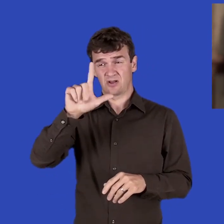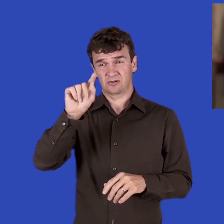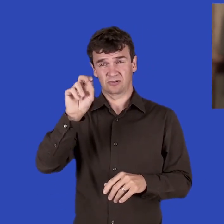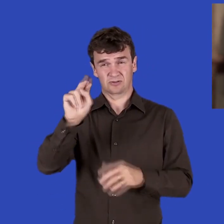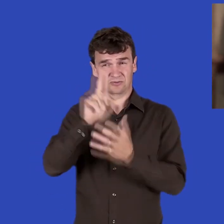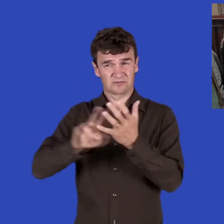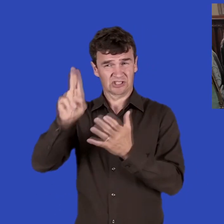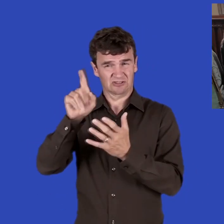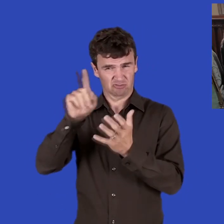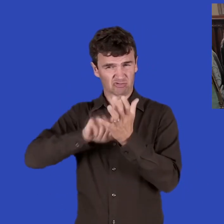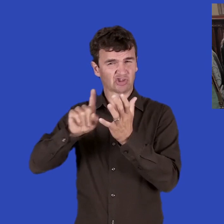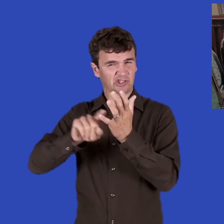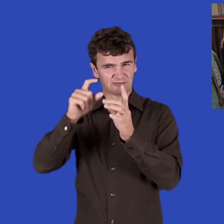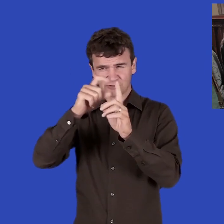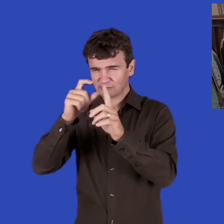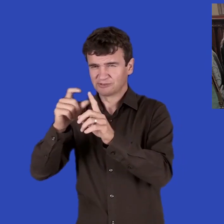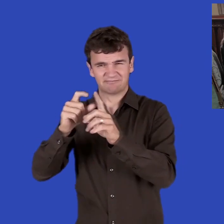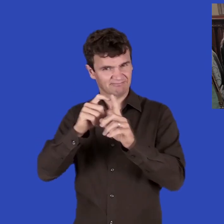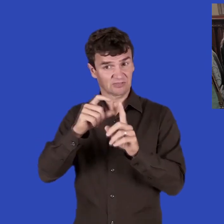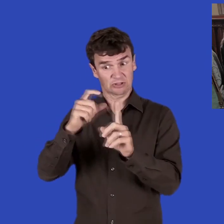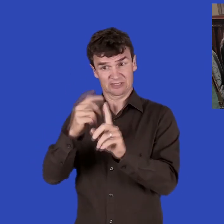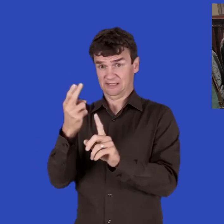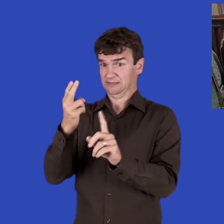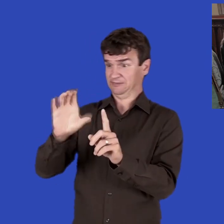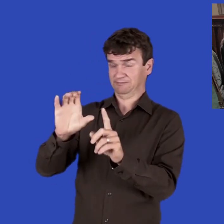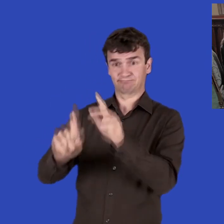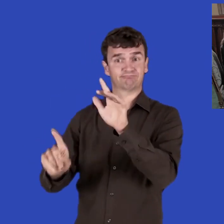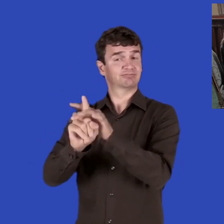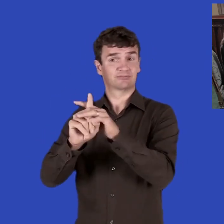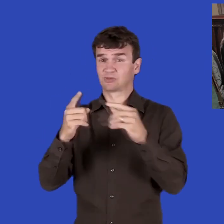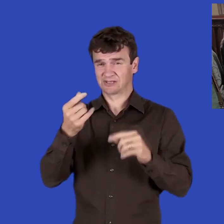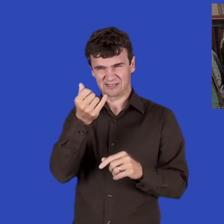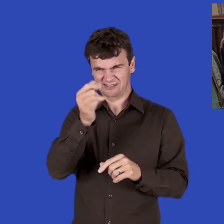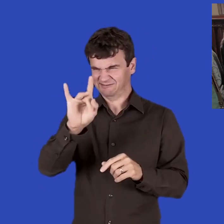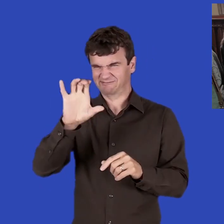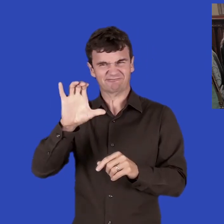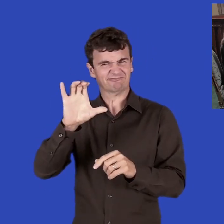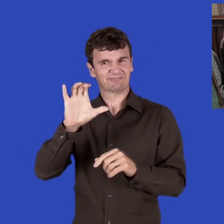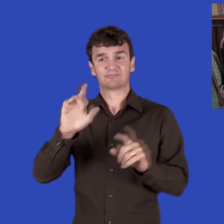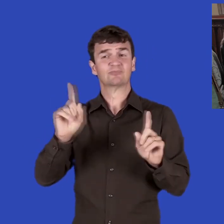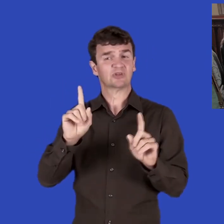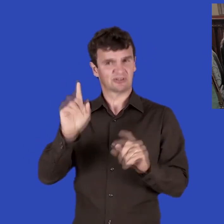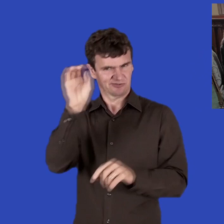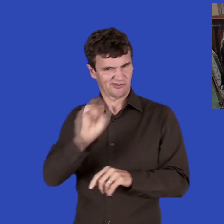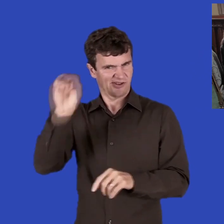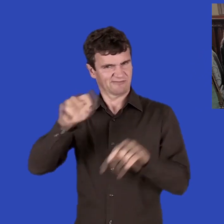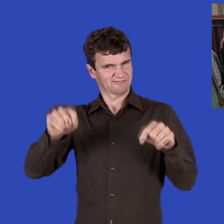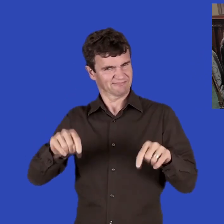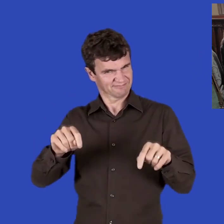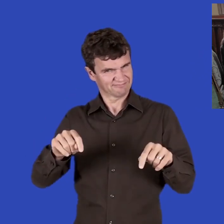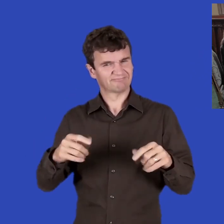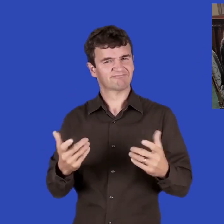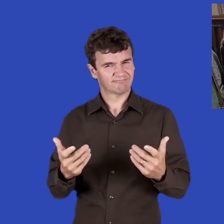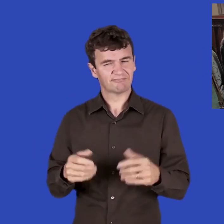are handicapping them. So these are definitional differences that are very basic terminology, and yet we